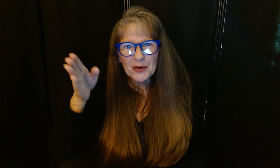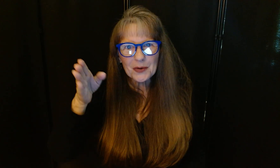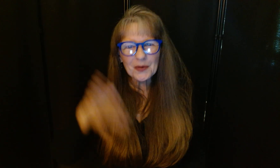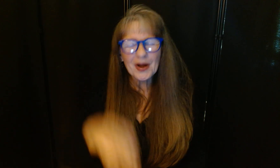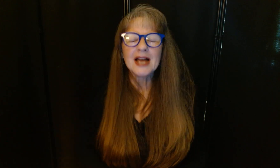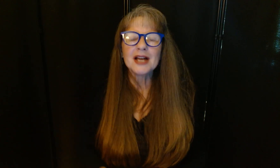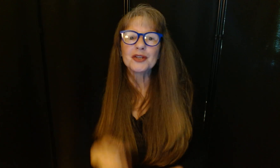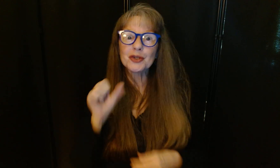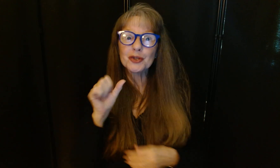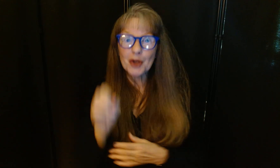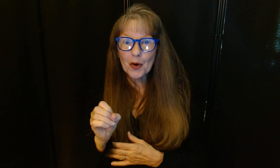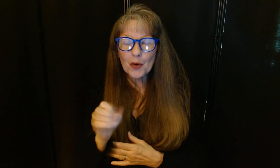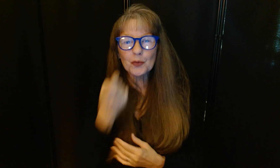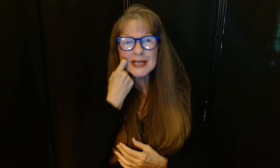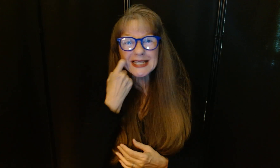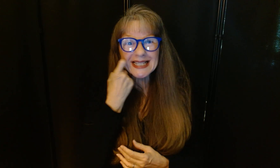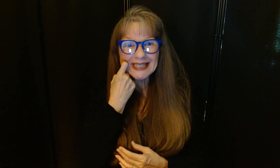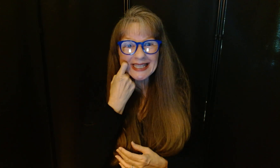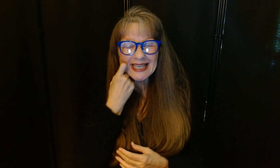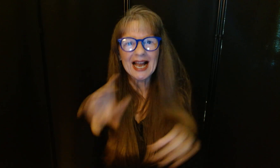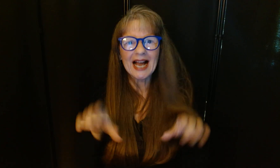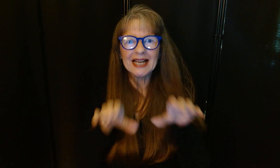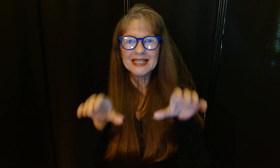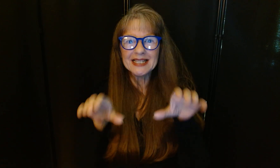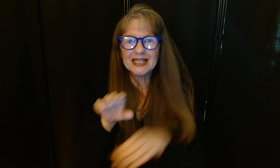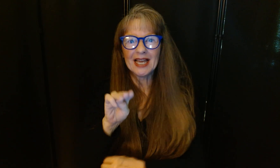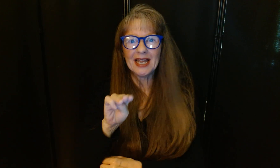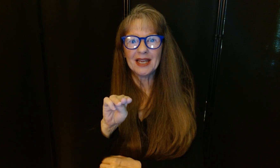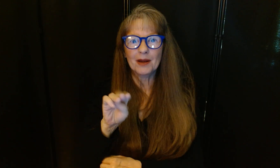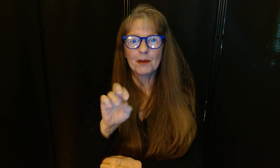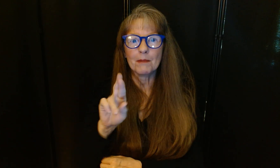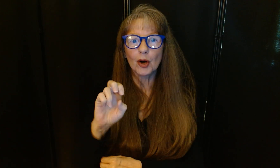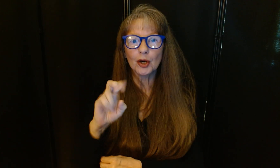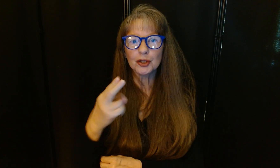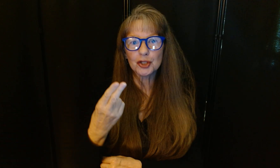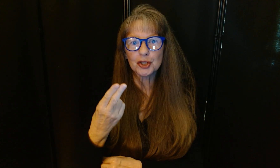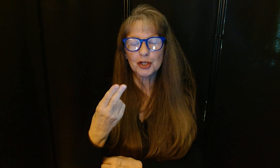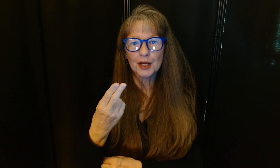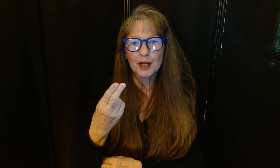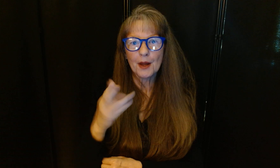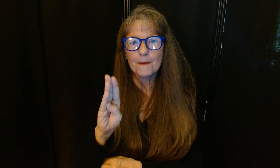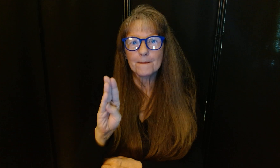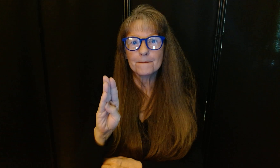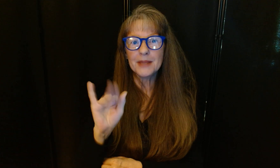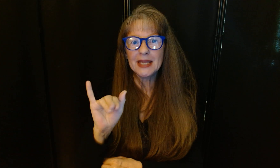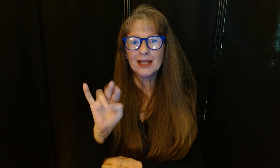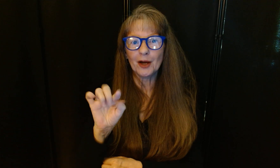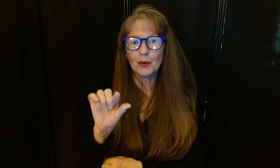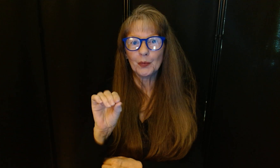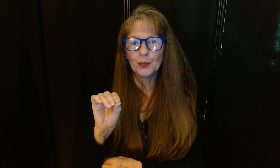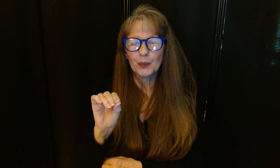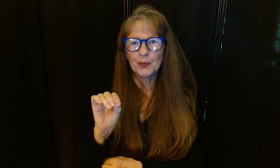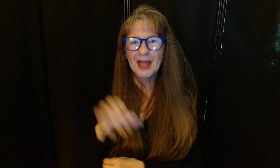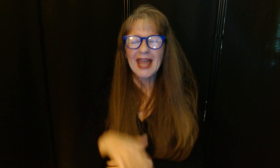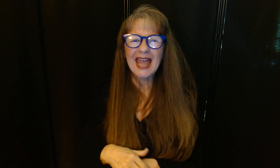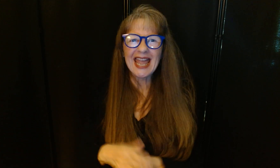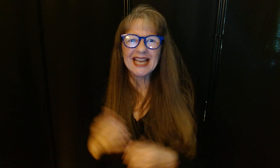Hello. So recently I did a March bingo and it